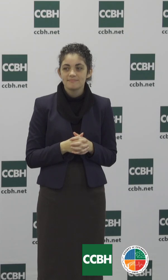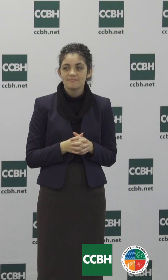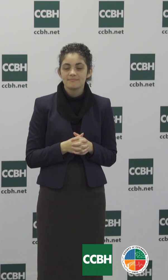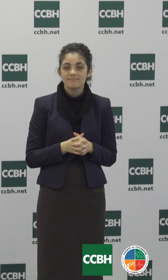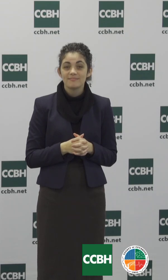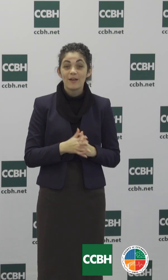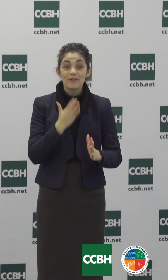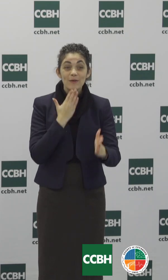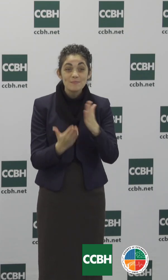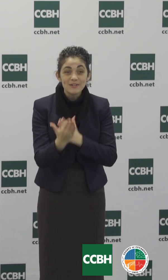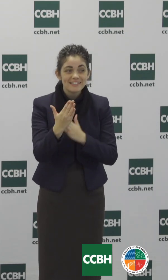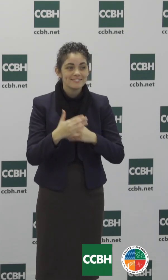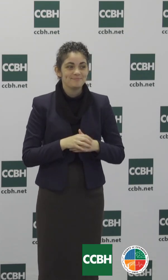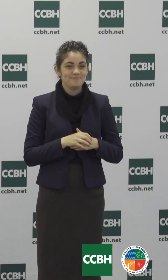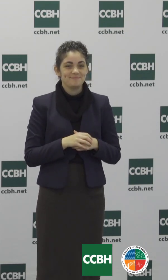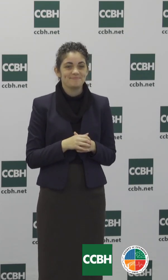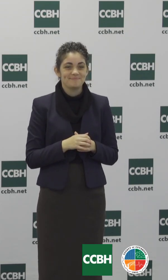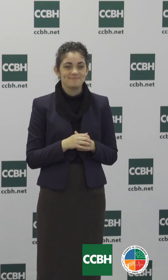Good morning.